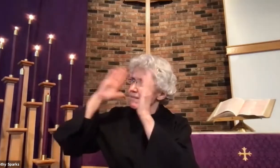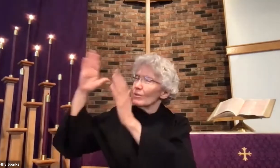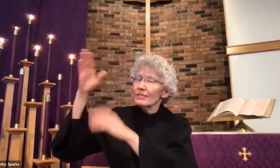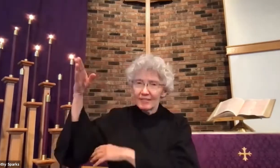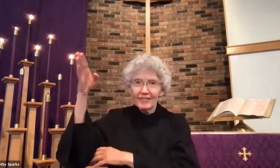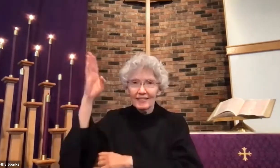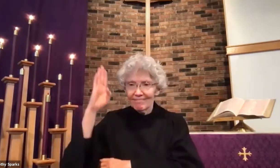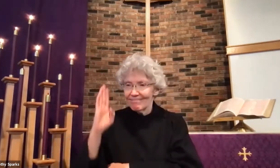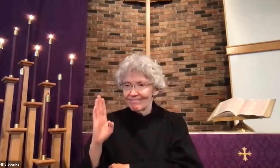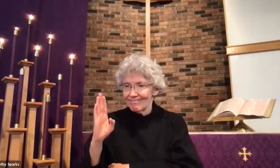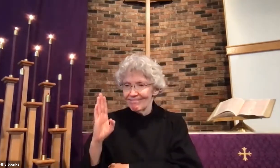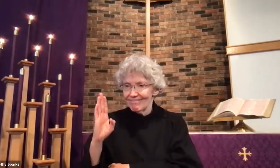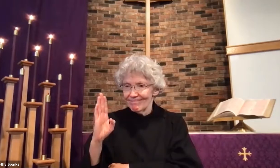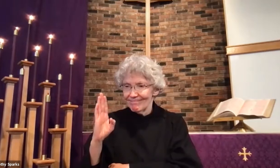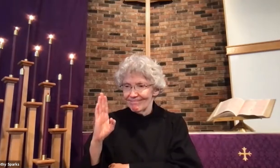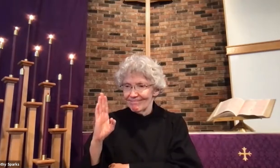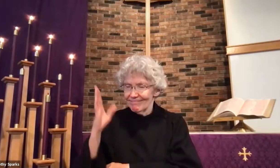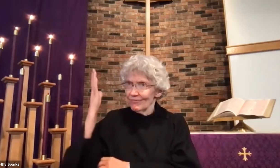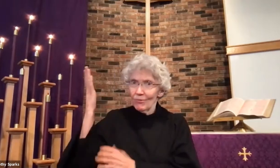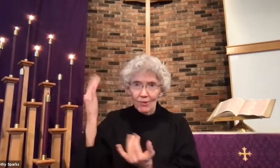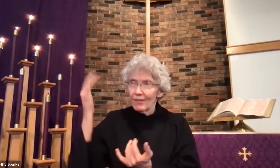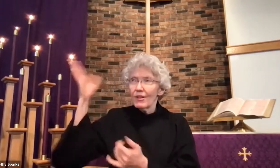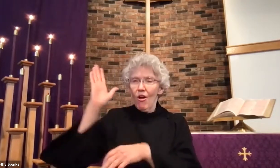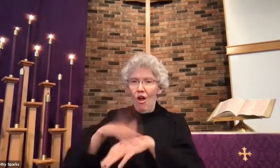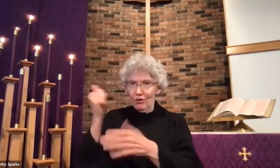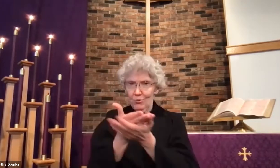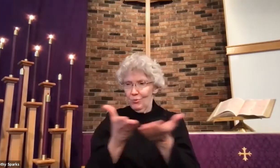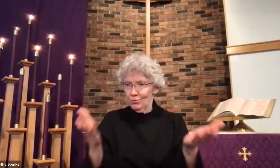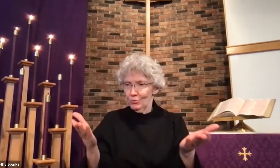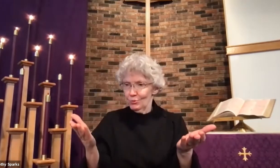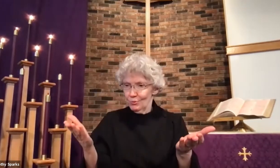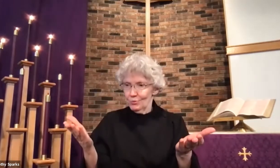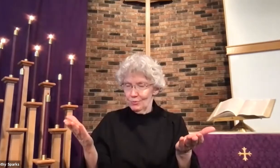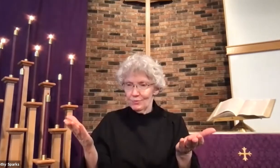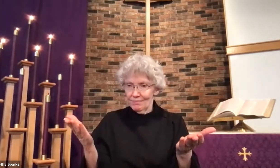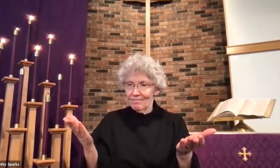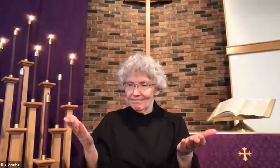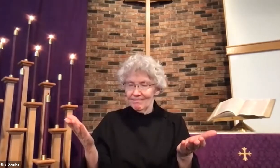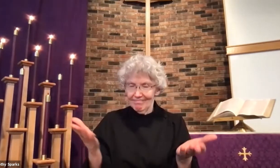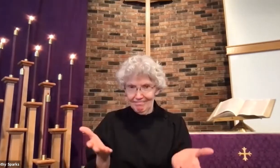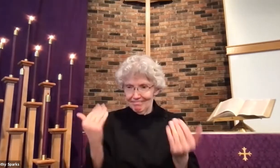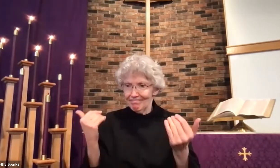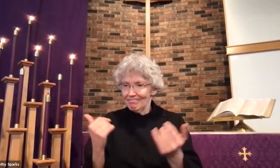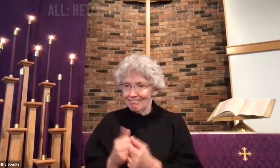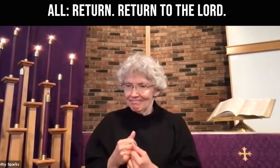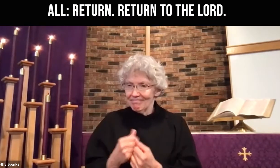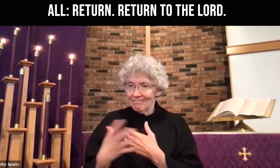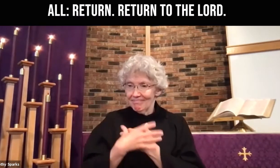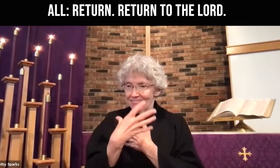Let this be the season you turn your face toward the one who calls to you.